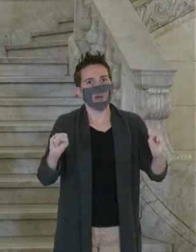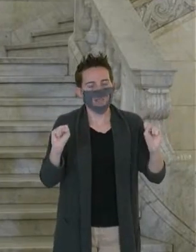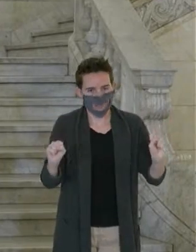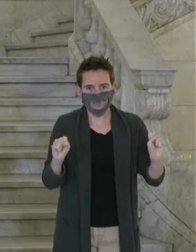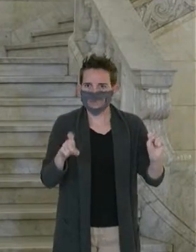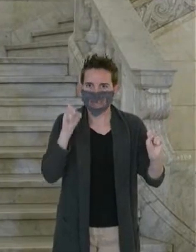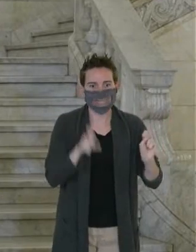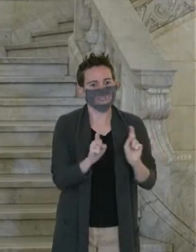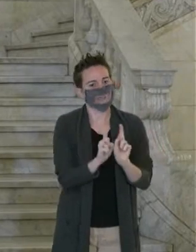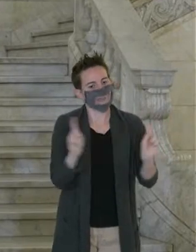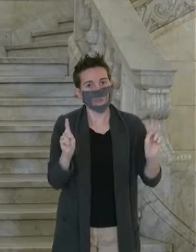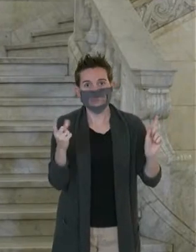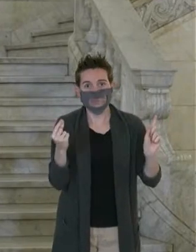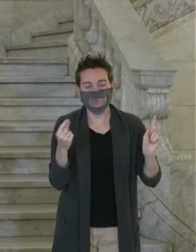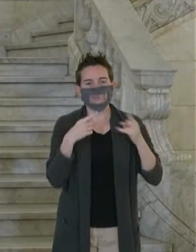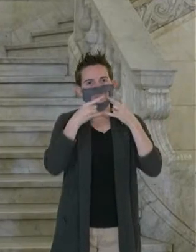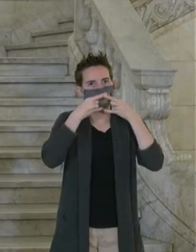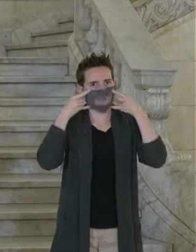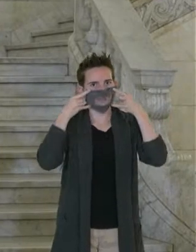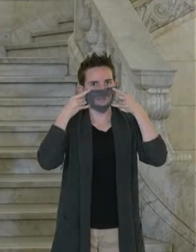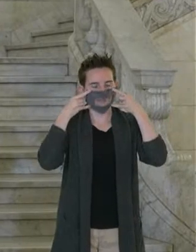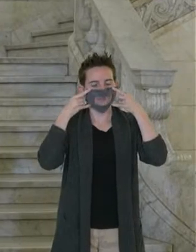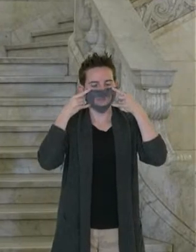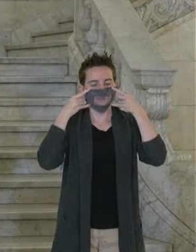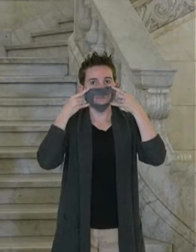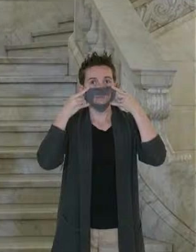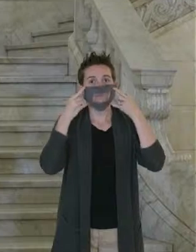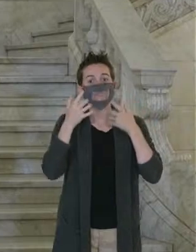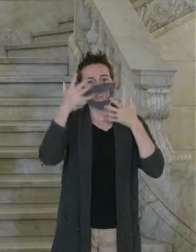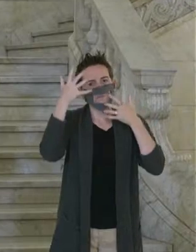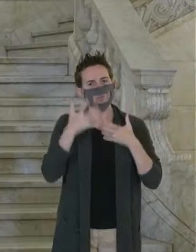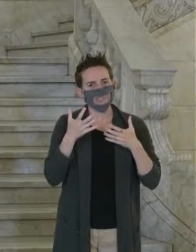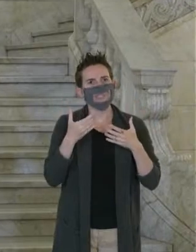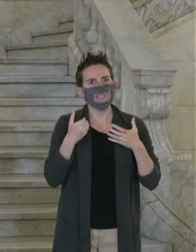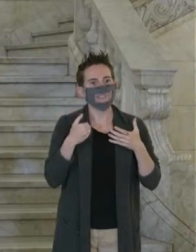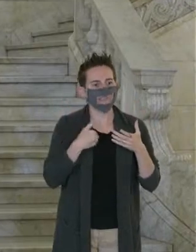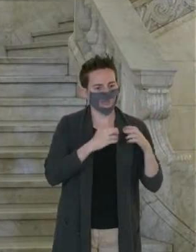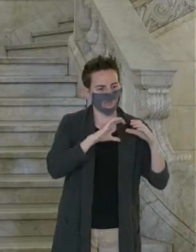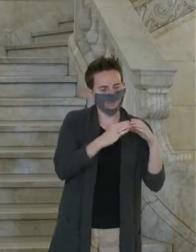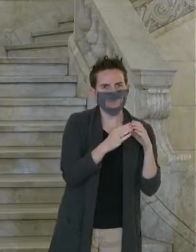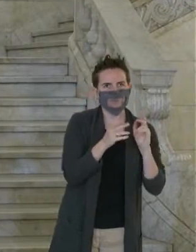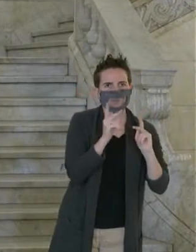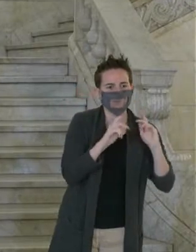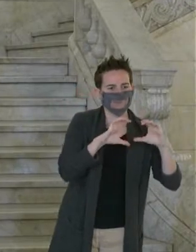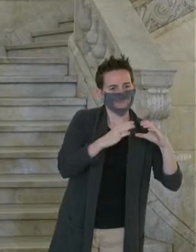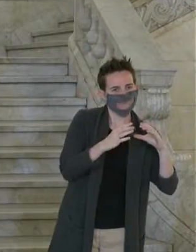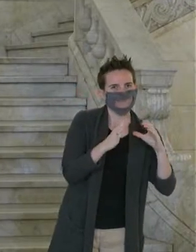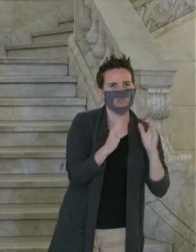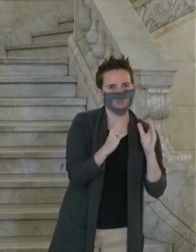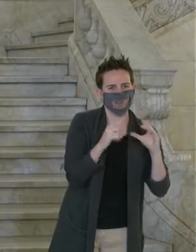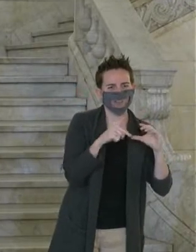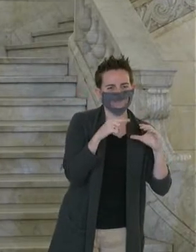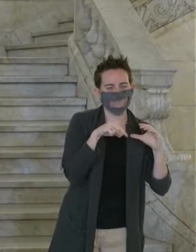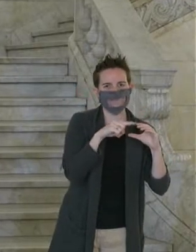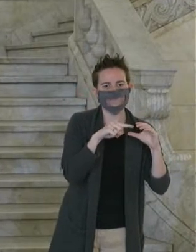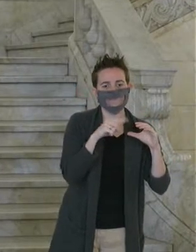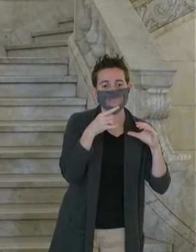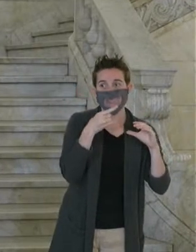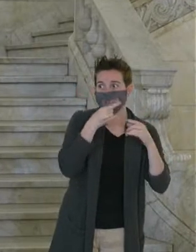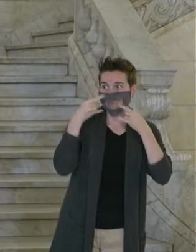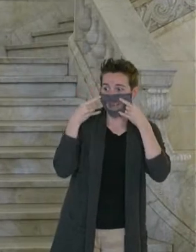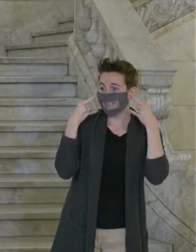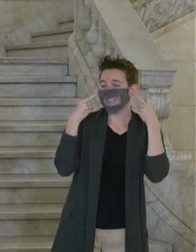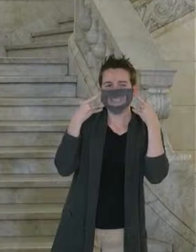possible and by wearing masks. Sadly, there was a small segment of our population to which mask